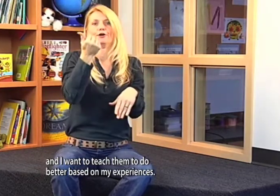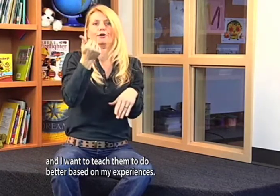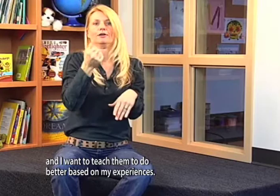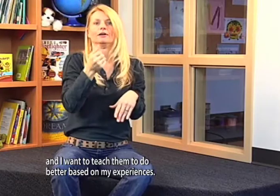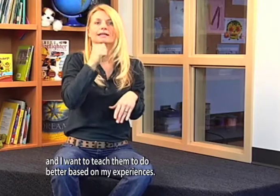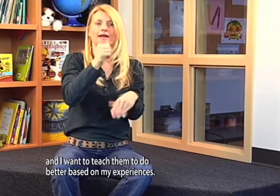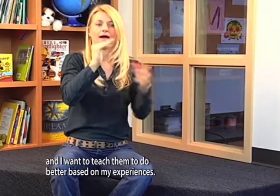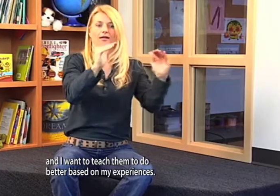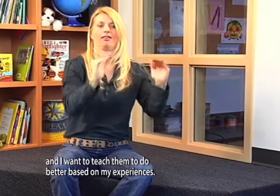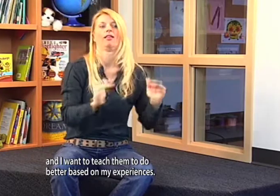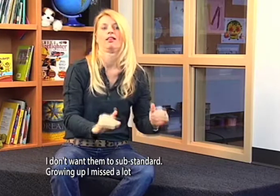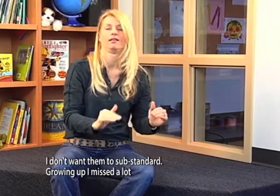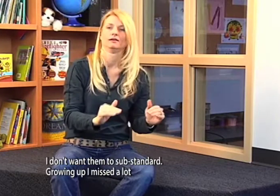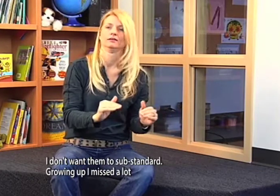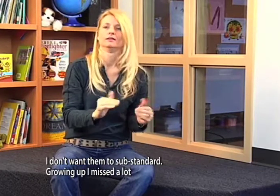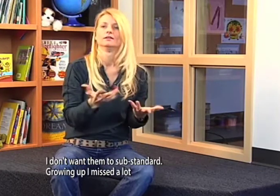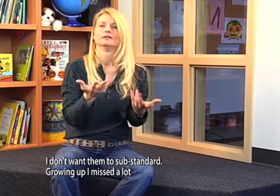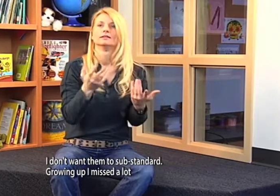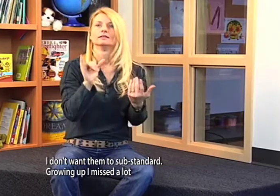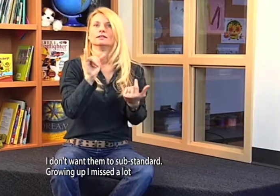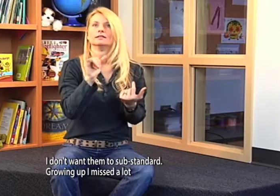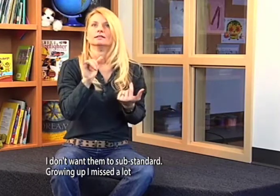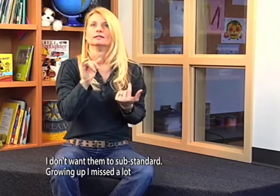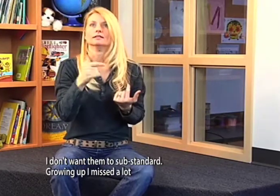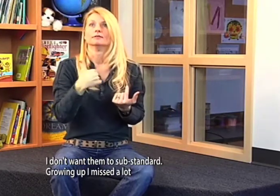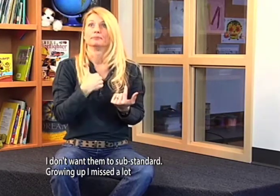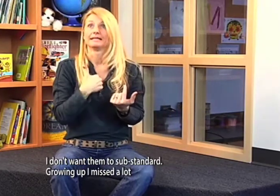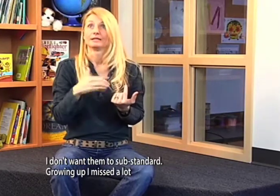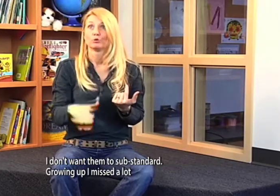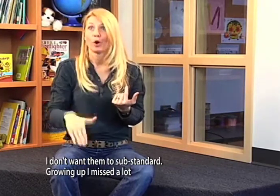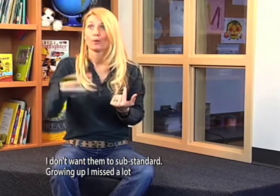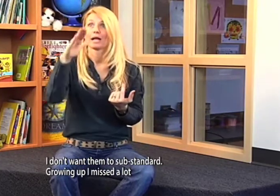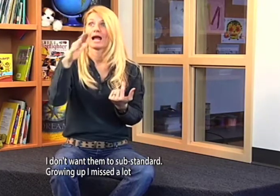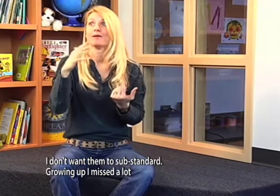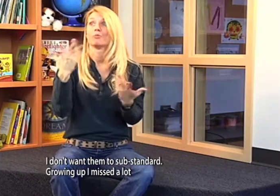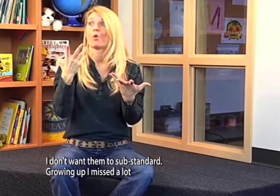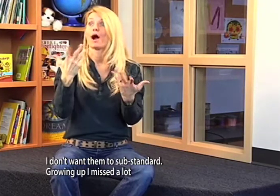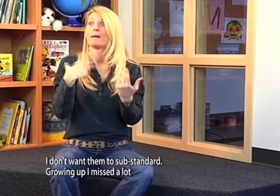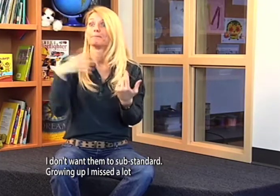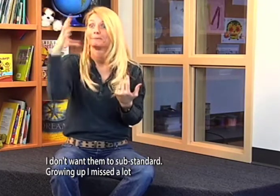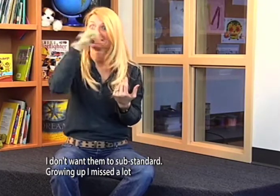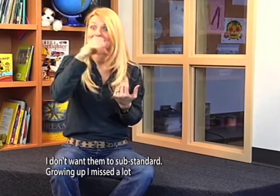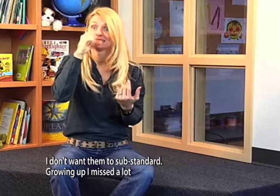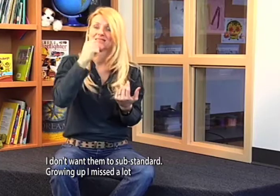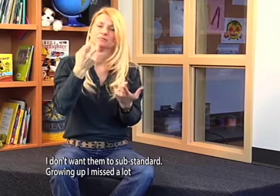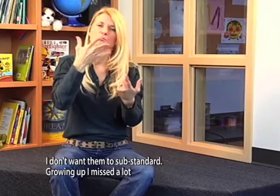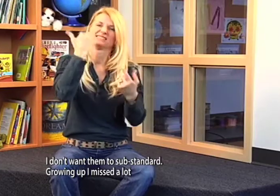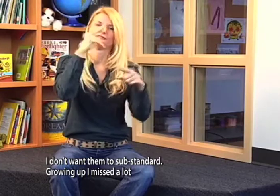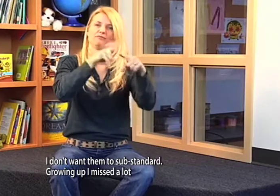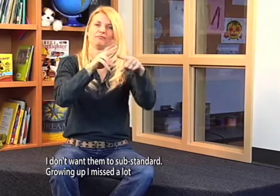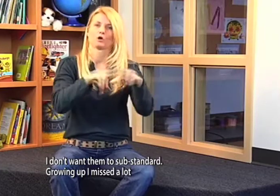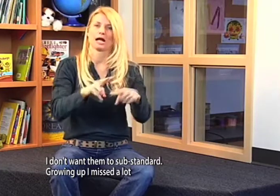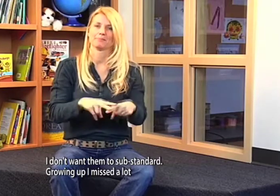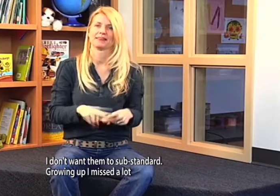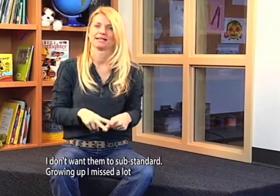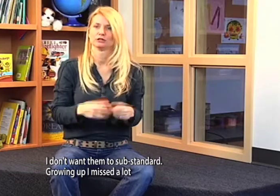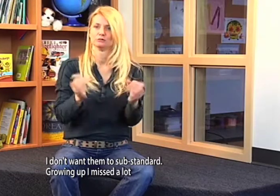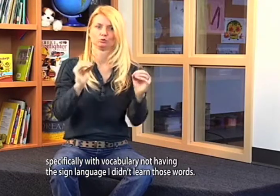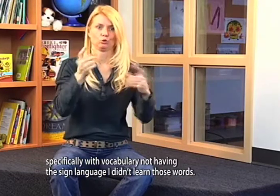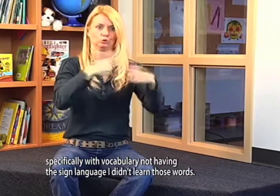do better based on my experiences. I don't want them to be substandard. Growing up, I missed a lot, specifically with